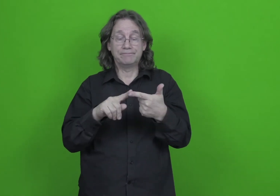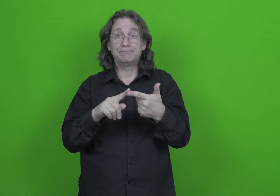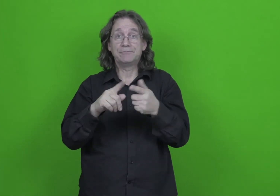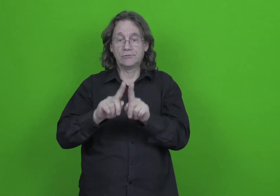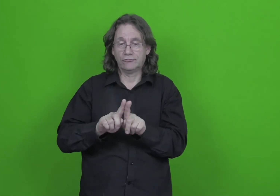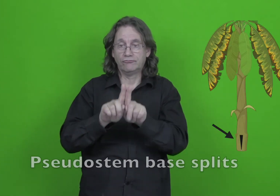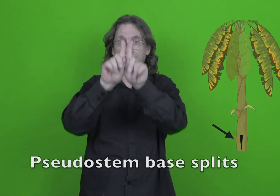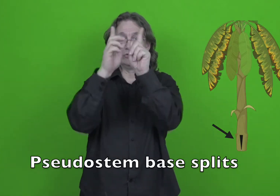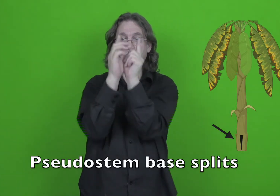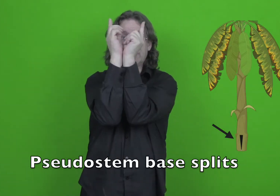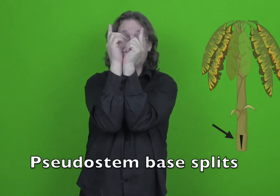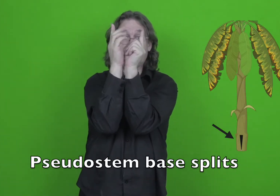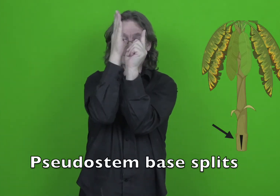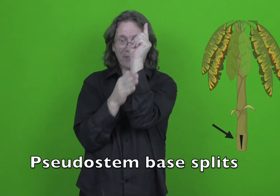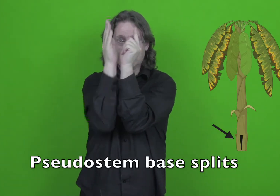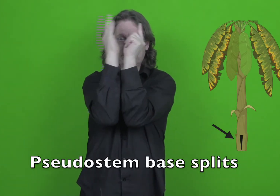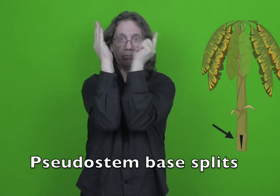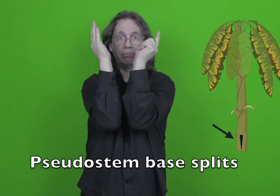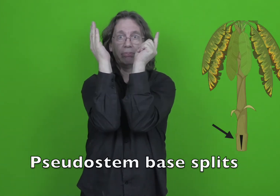Secondly, the pseudostem splits.